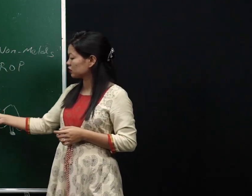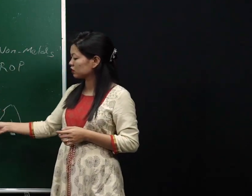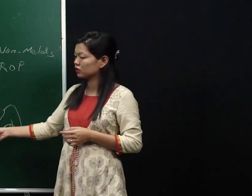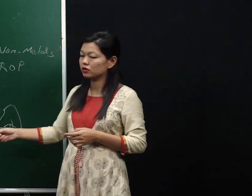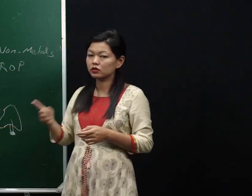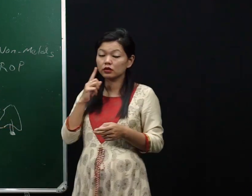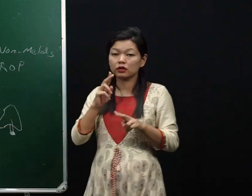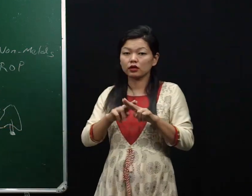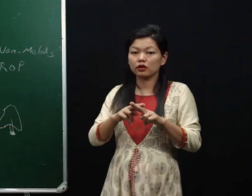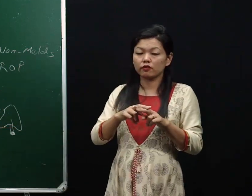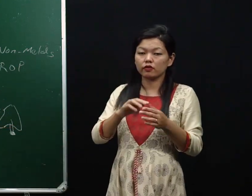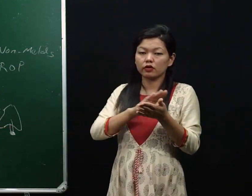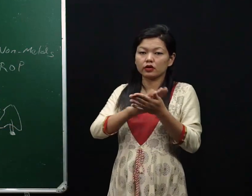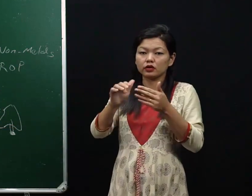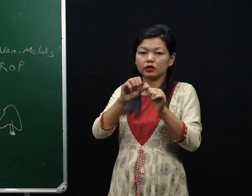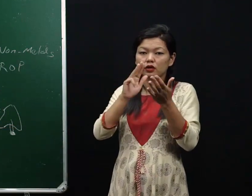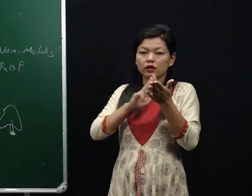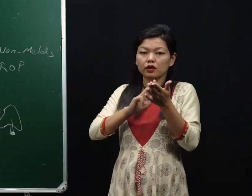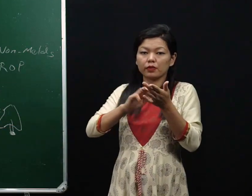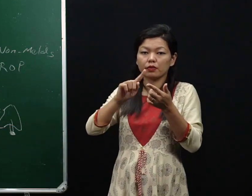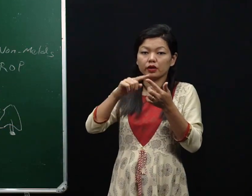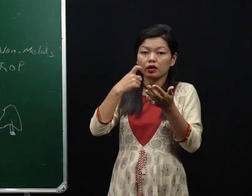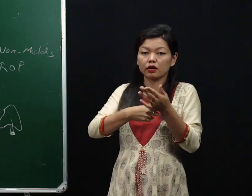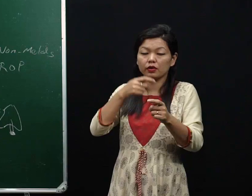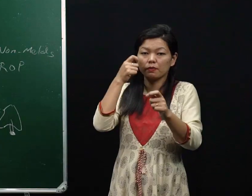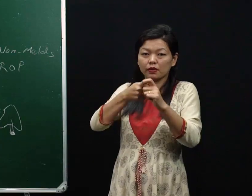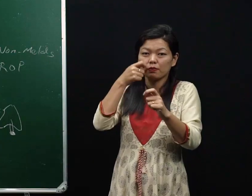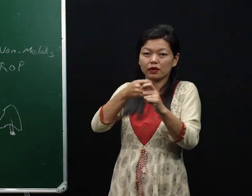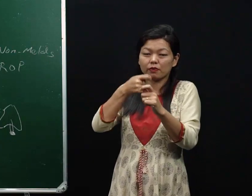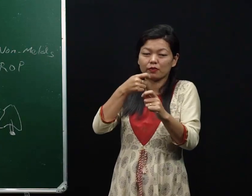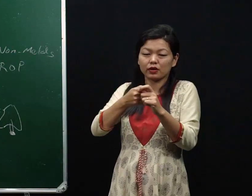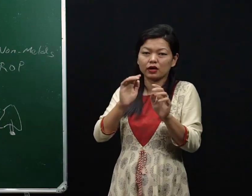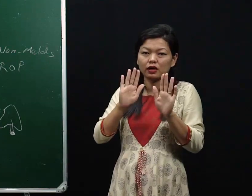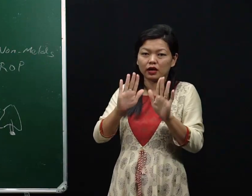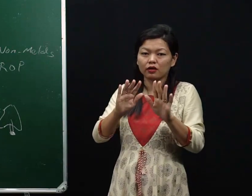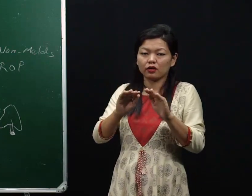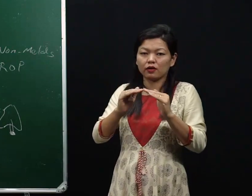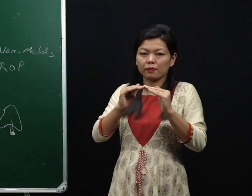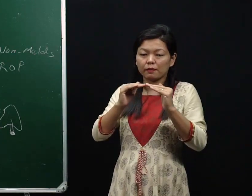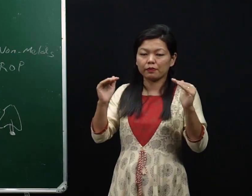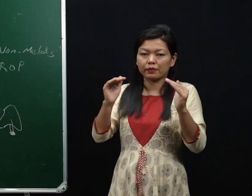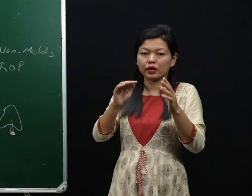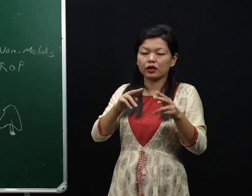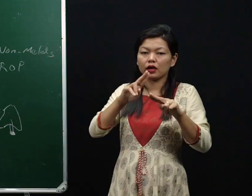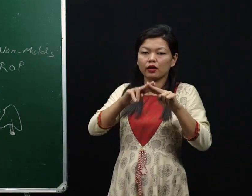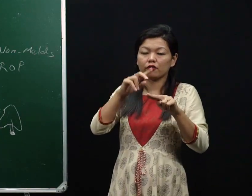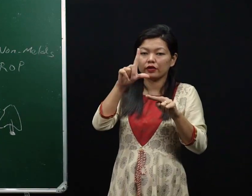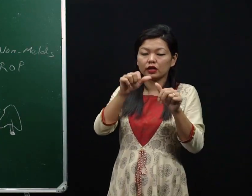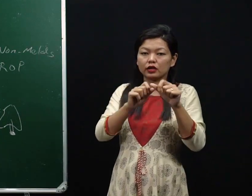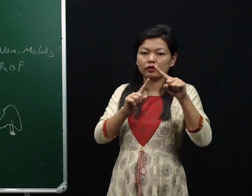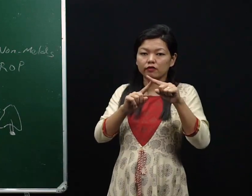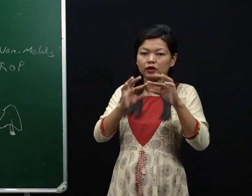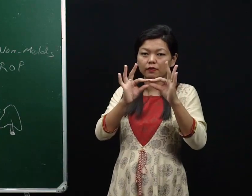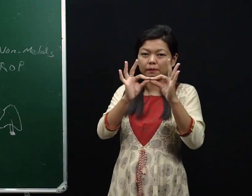flat. Clear? So now, the property of a metal, I'm repeating, if I'm repeating something, that is important, okay?